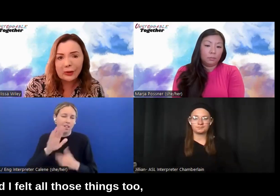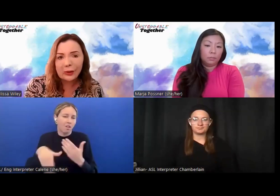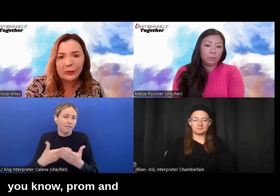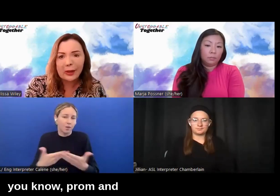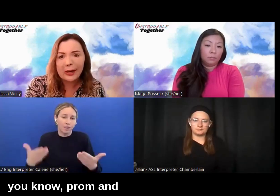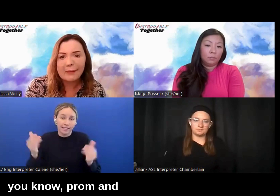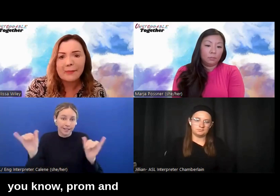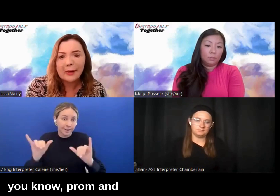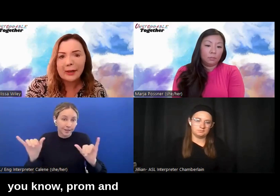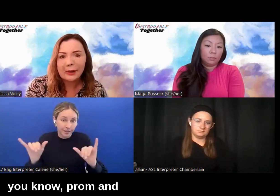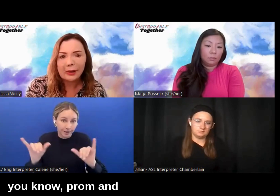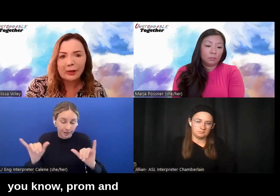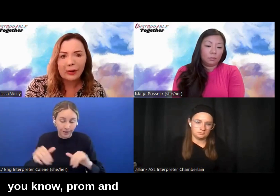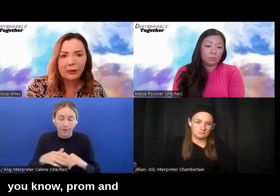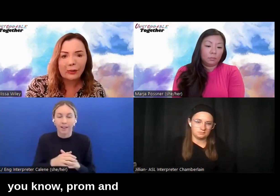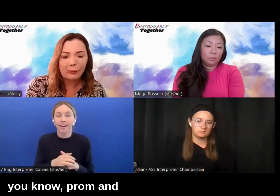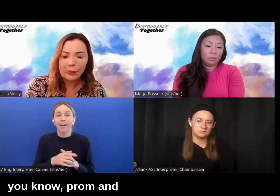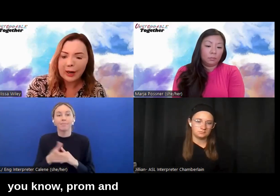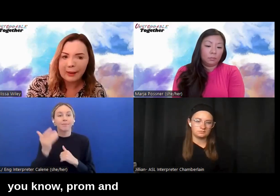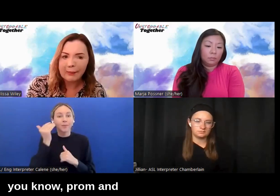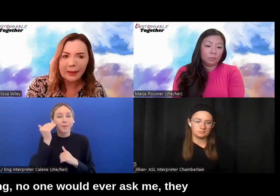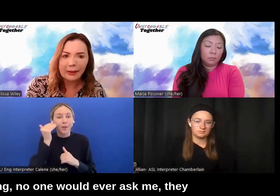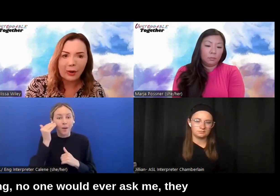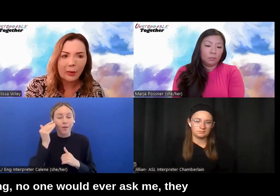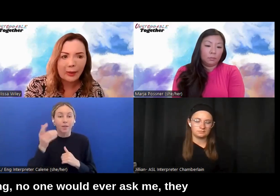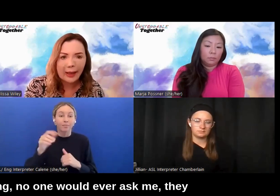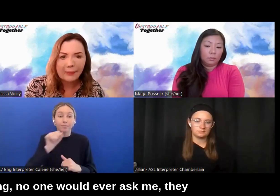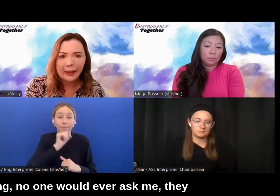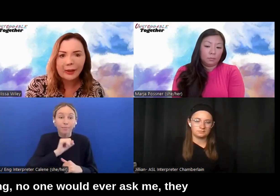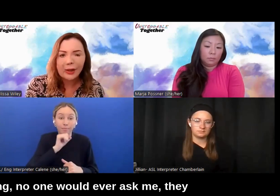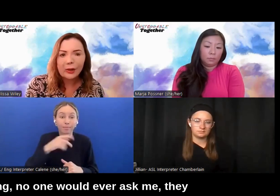things too. You know, prom and